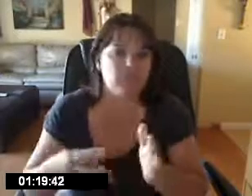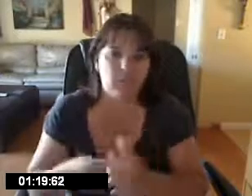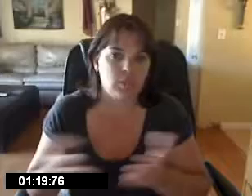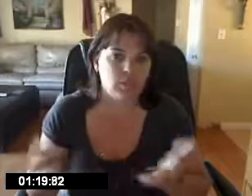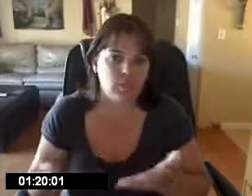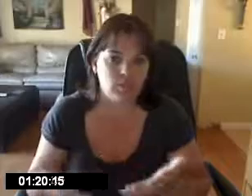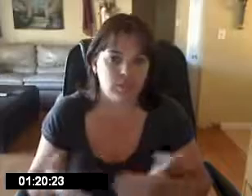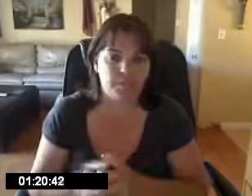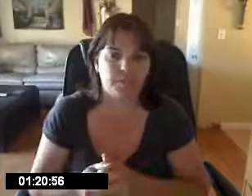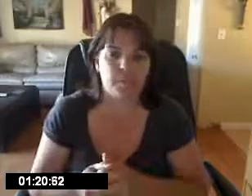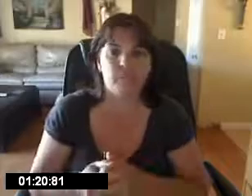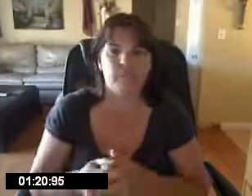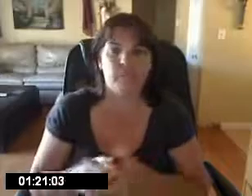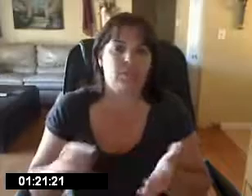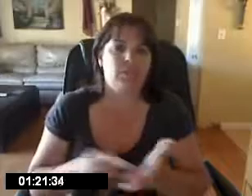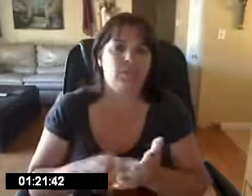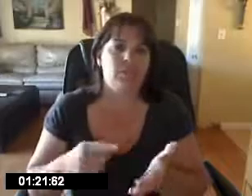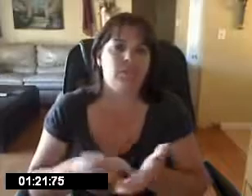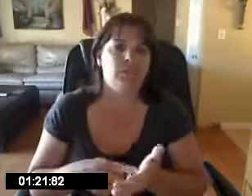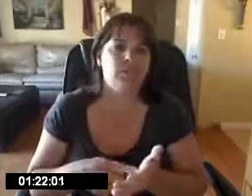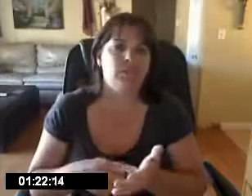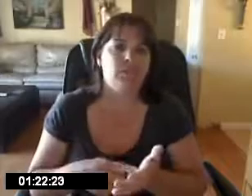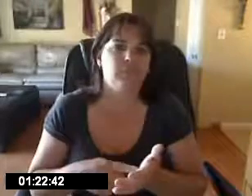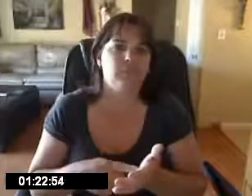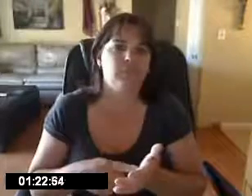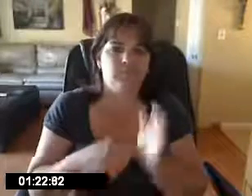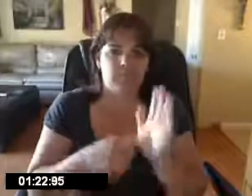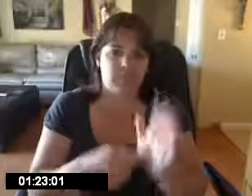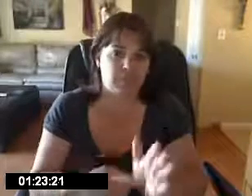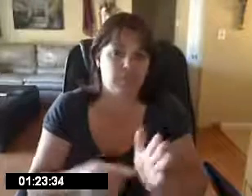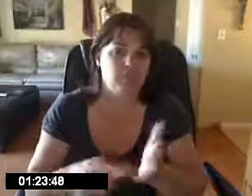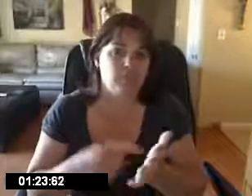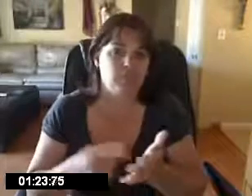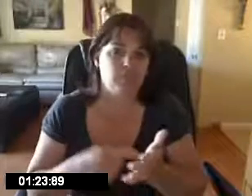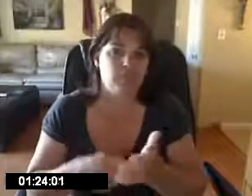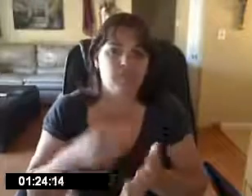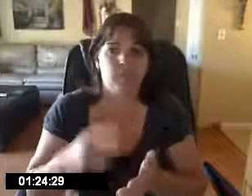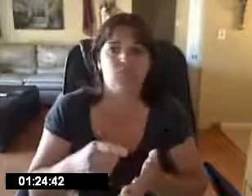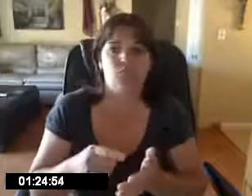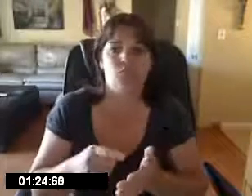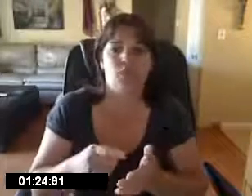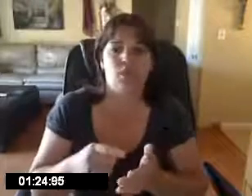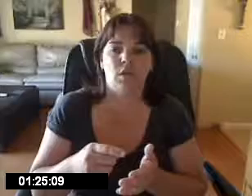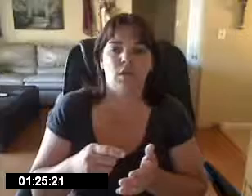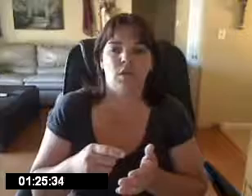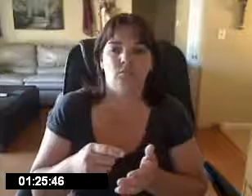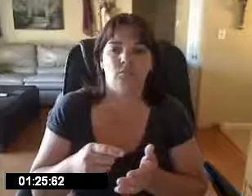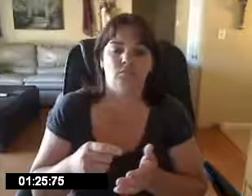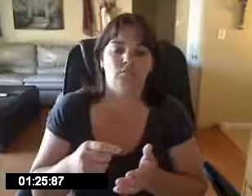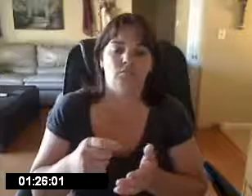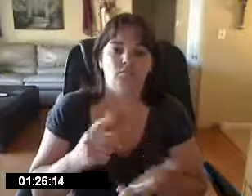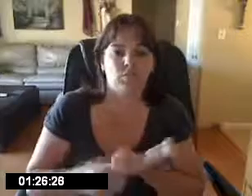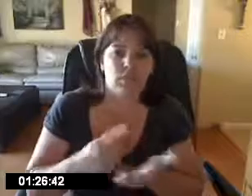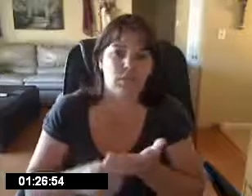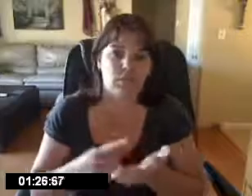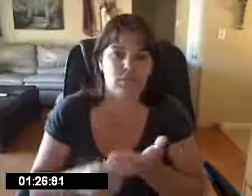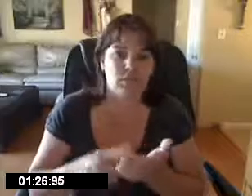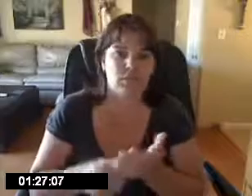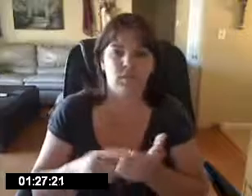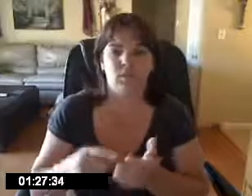when you instant message somebody or you're chatting in a chat room and maybe that person that you're talking to thinks they're